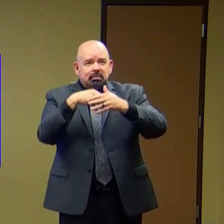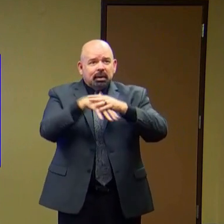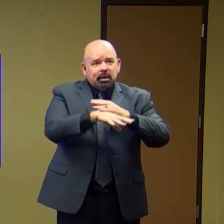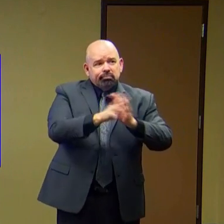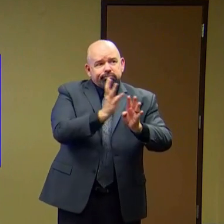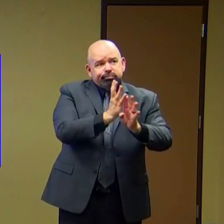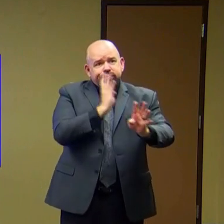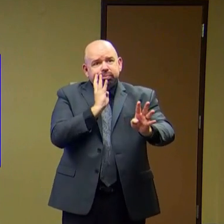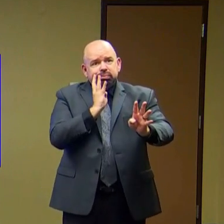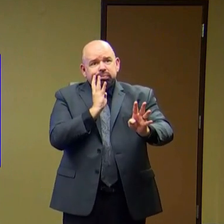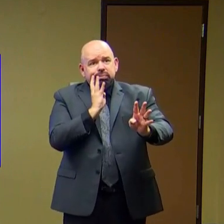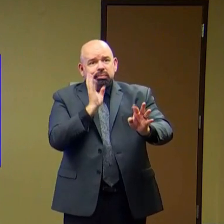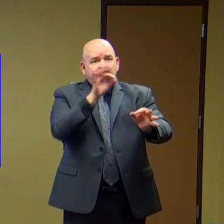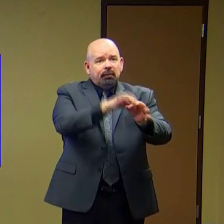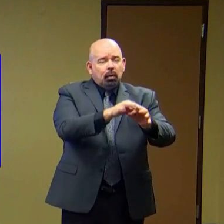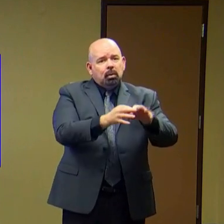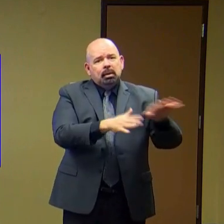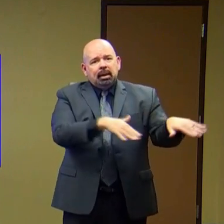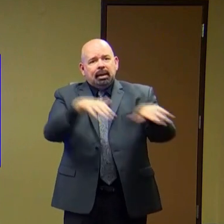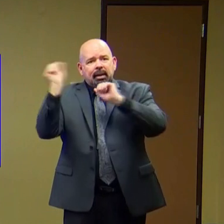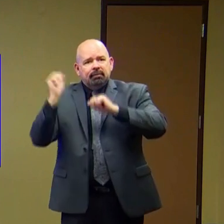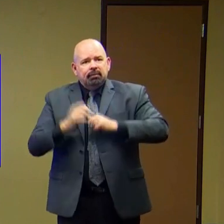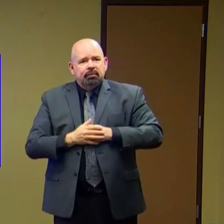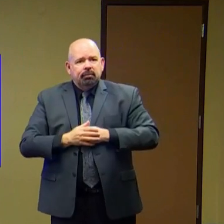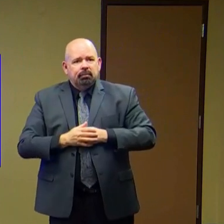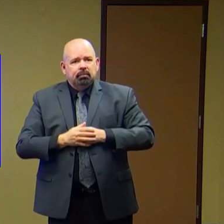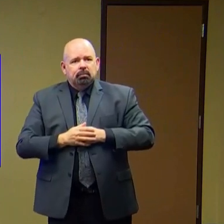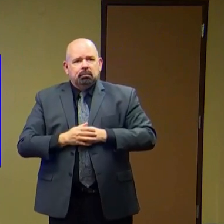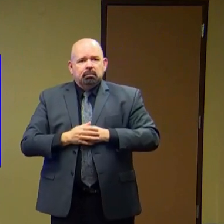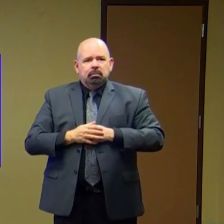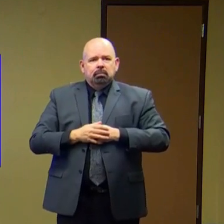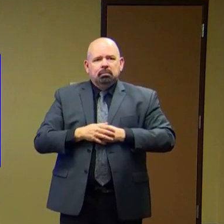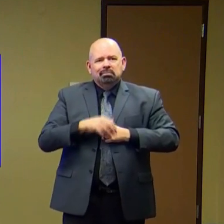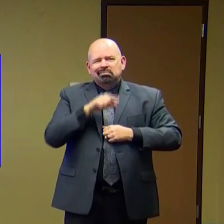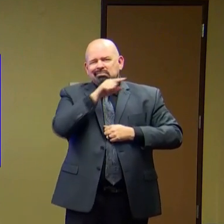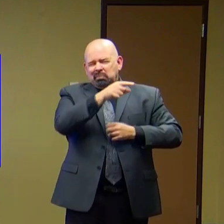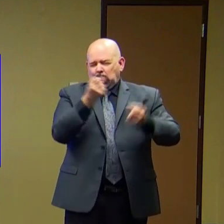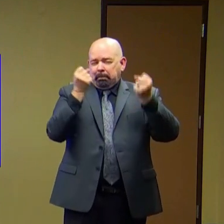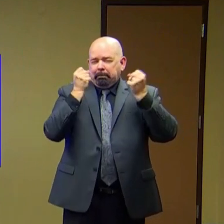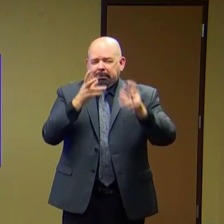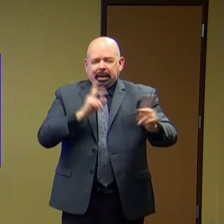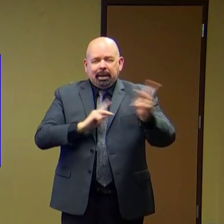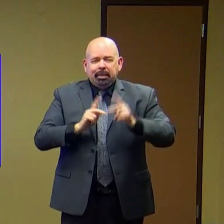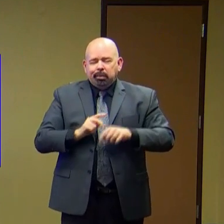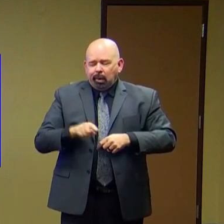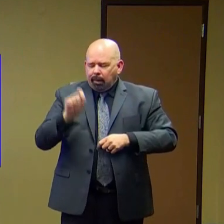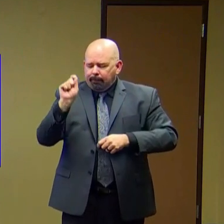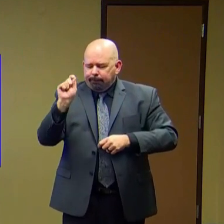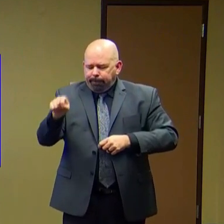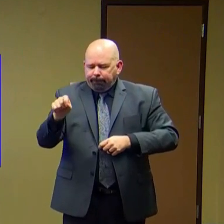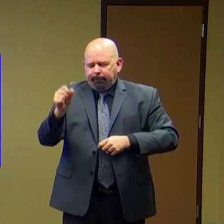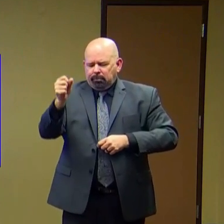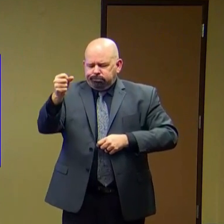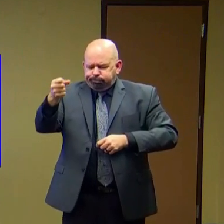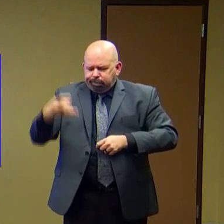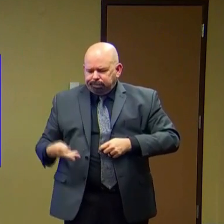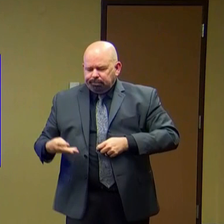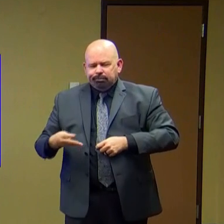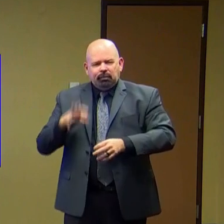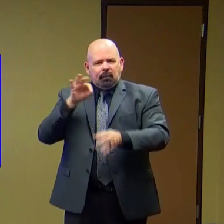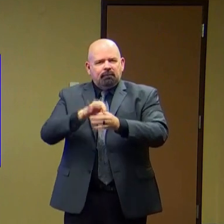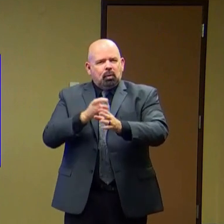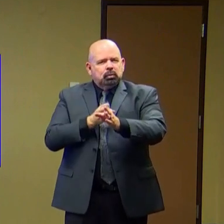called straight party voting. That means they just clicked one button and they were done. That is no longer allowed